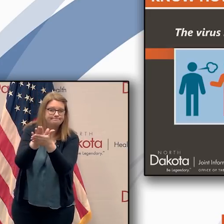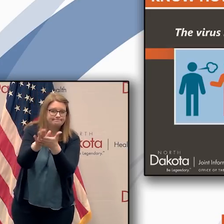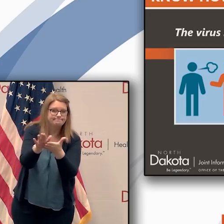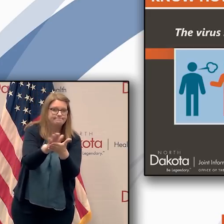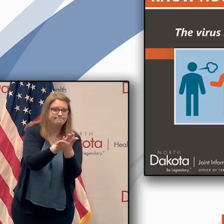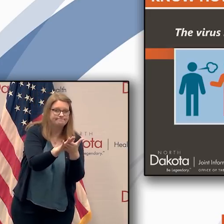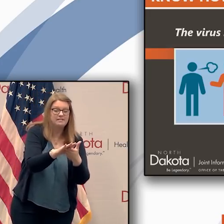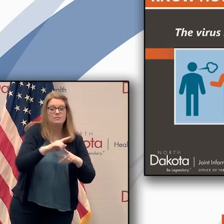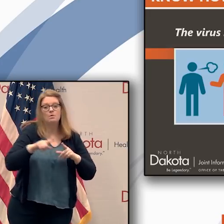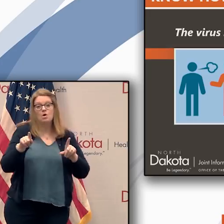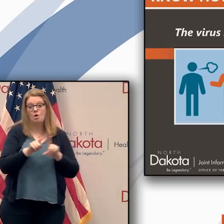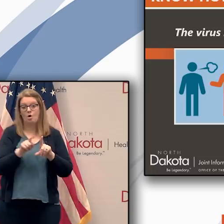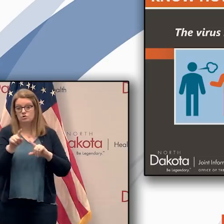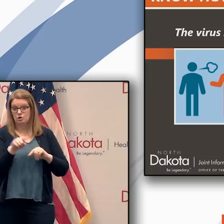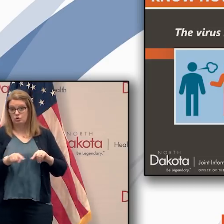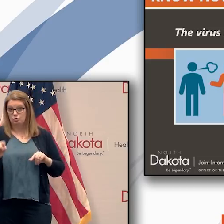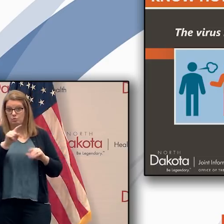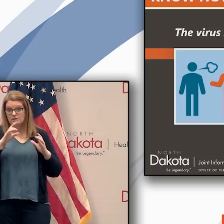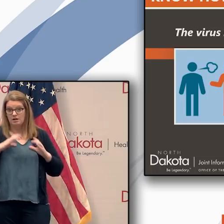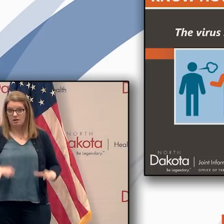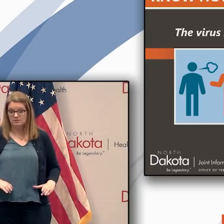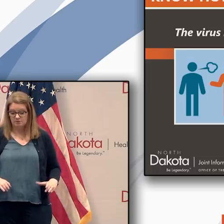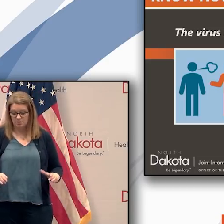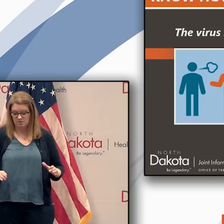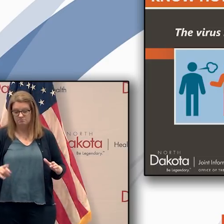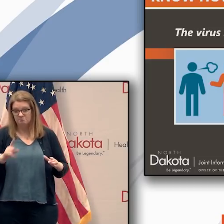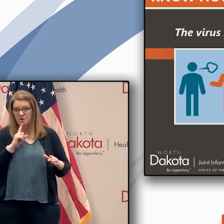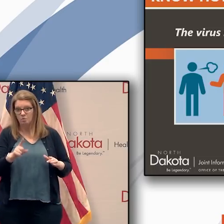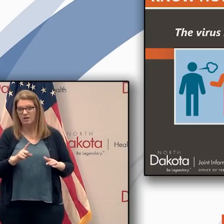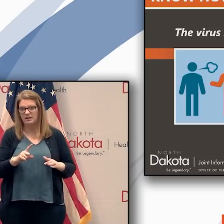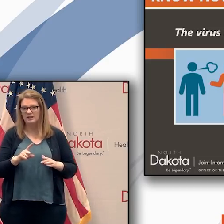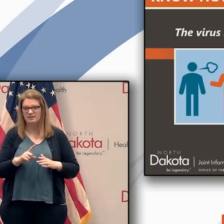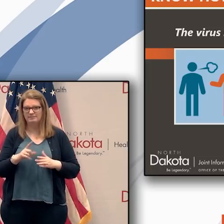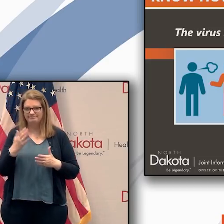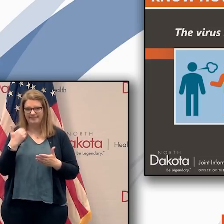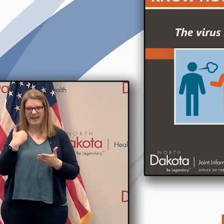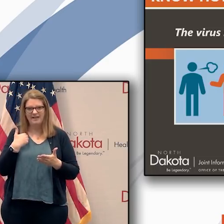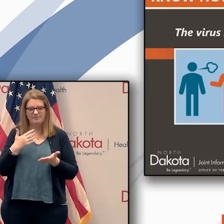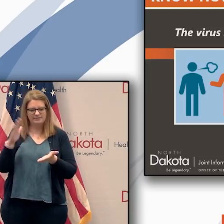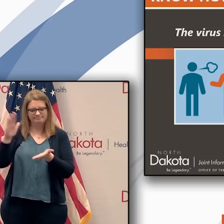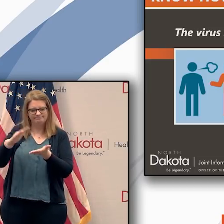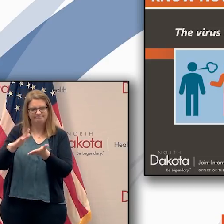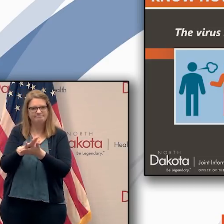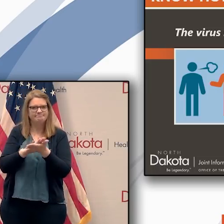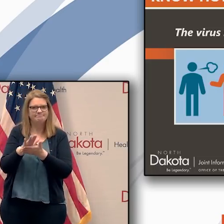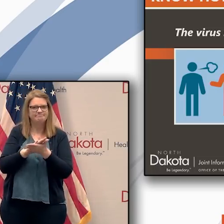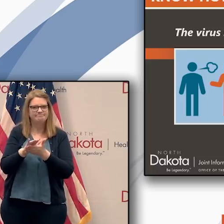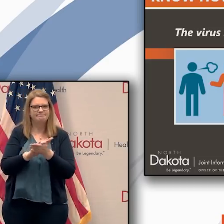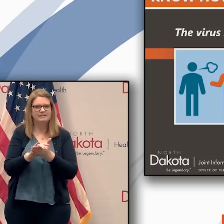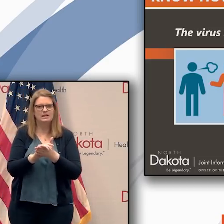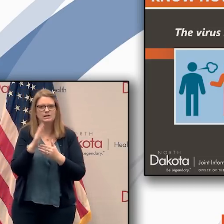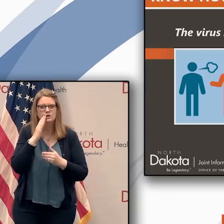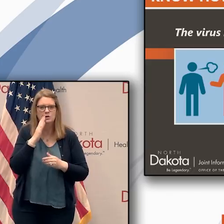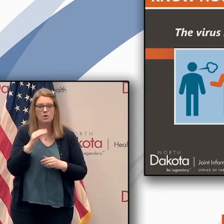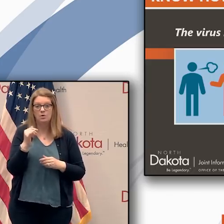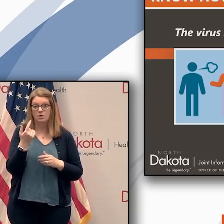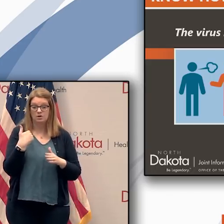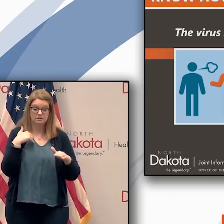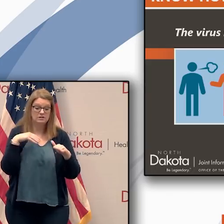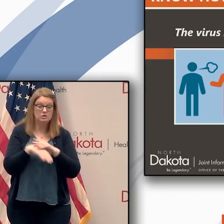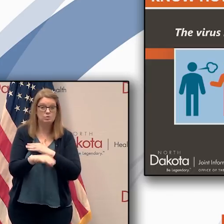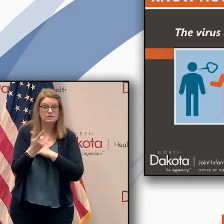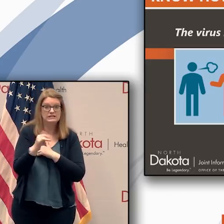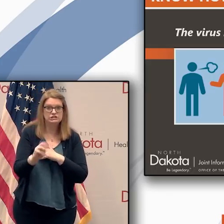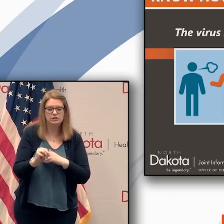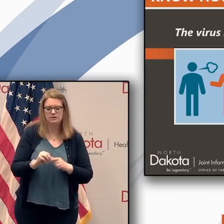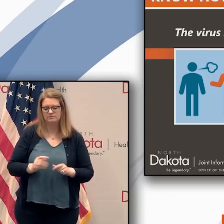as a consumer, probably smart to travel with hand sanitizer. If you're going to the gym, you may want to wipe down the equipment yourself if someone